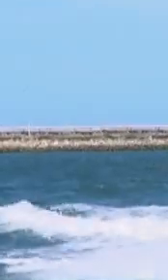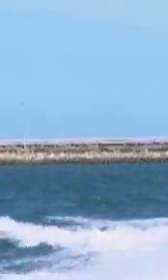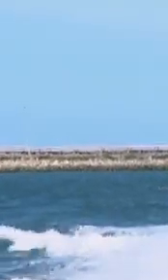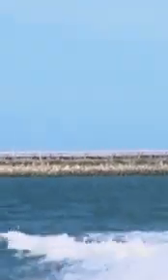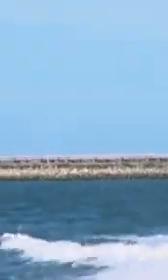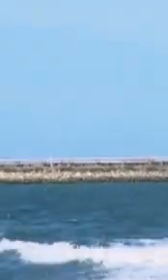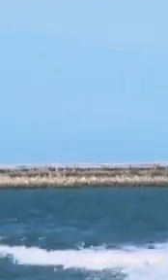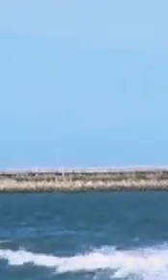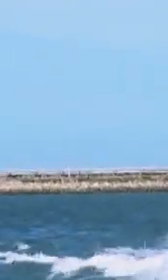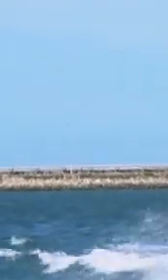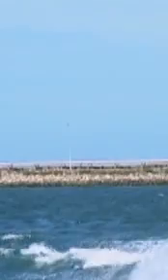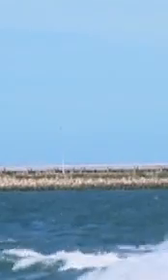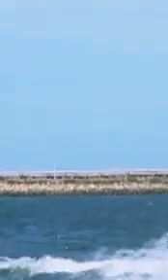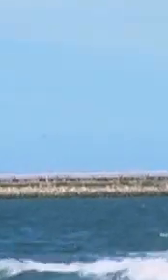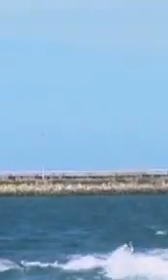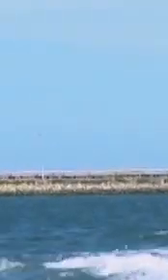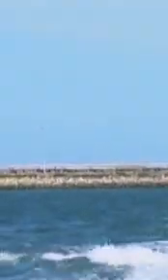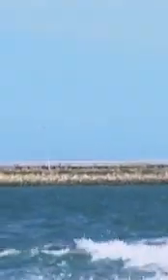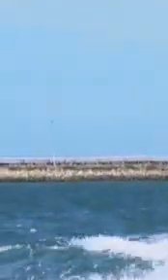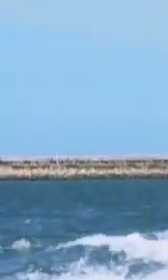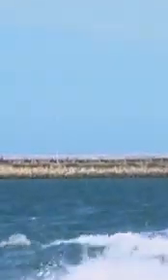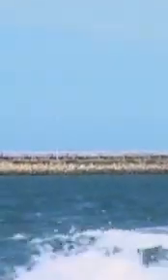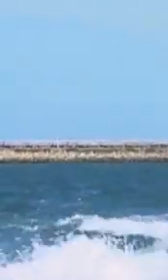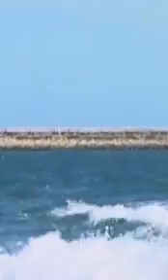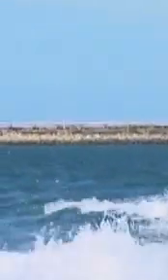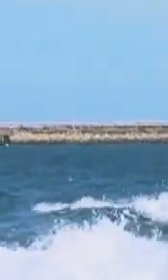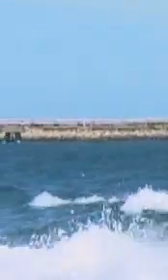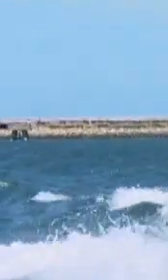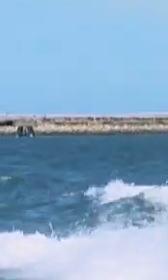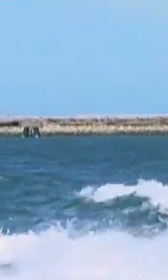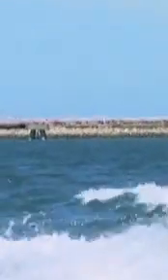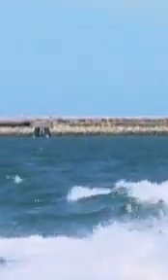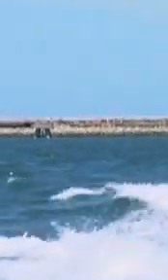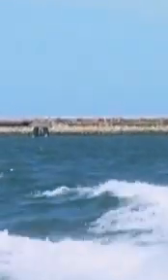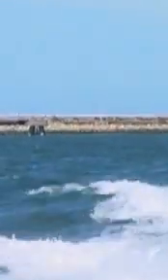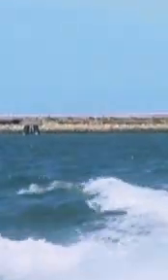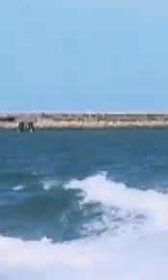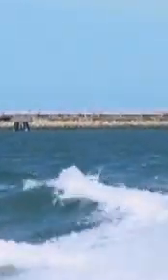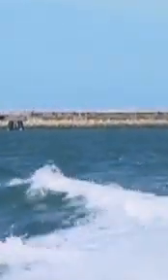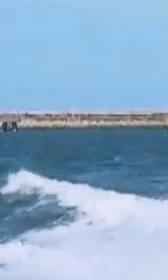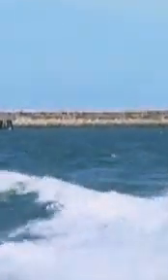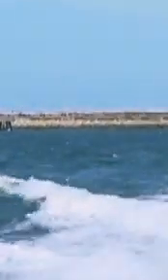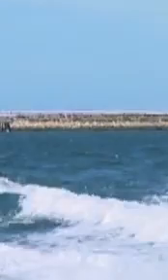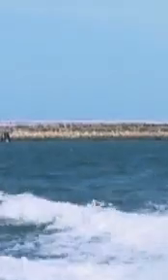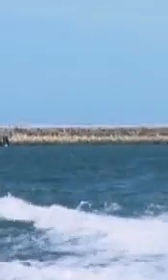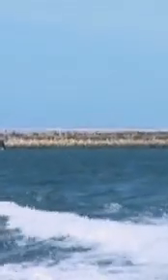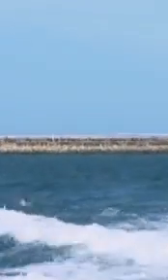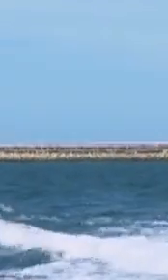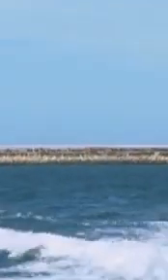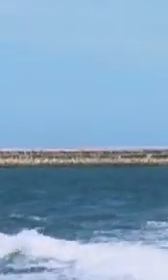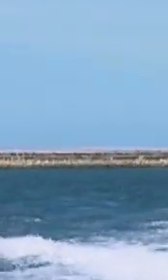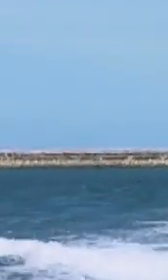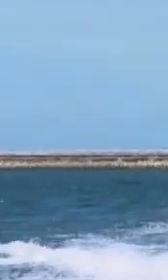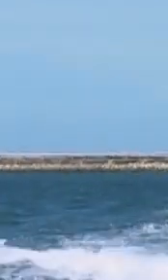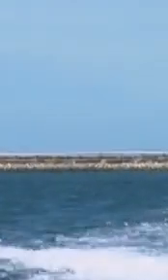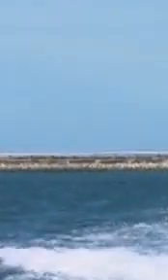taking every reasonable step to ensure that we continue to monitor their business and their movements, and if found